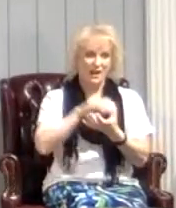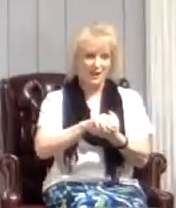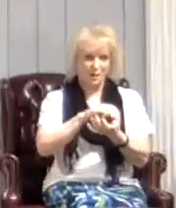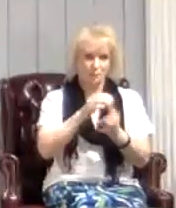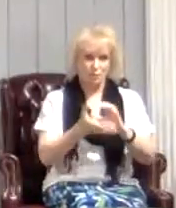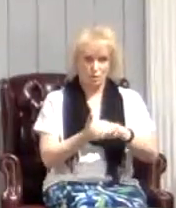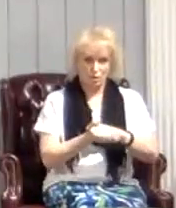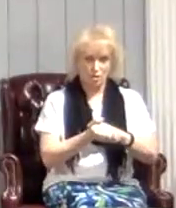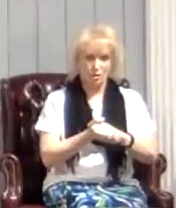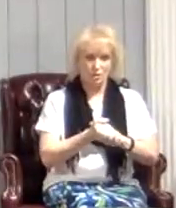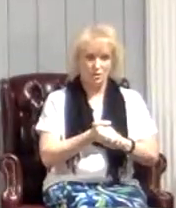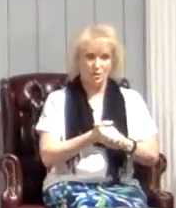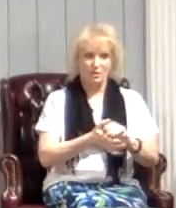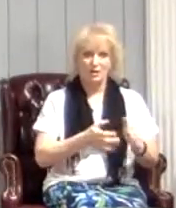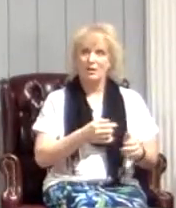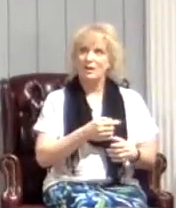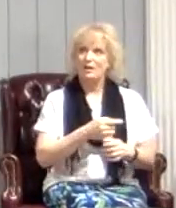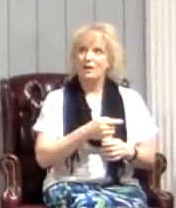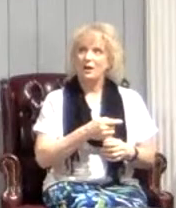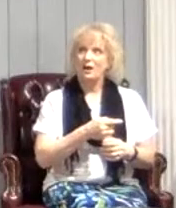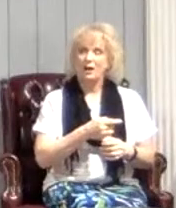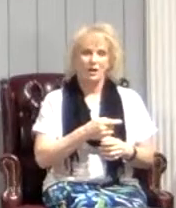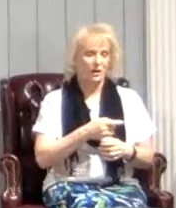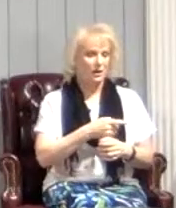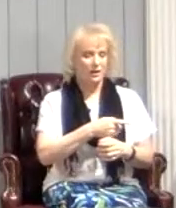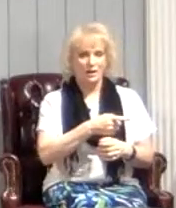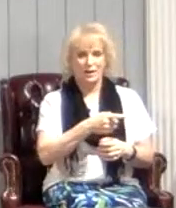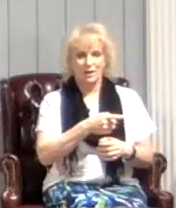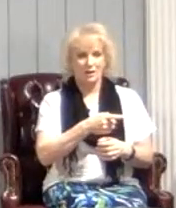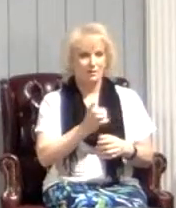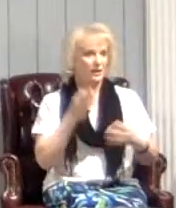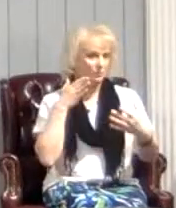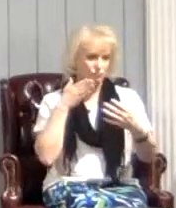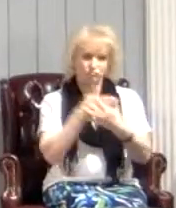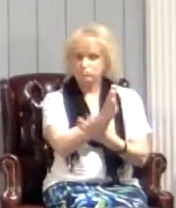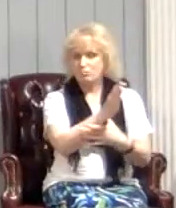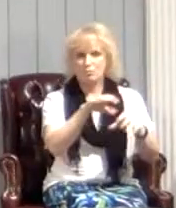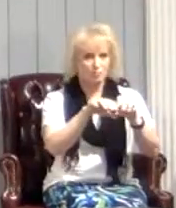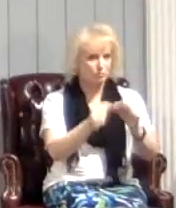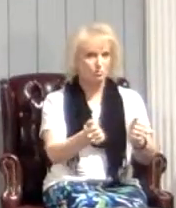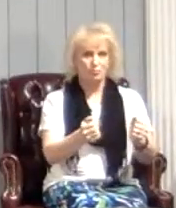window, and the calves were in my yard and no longer in the pasture,